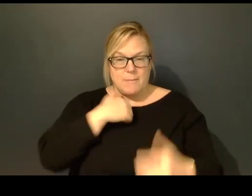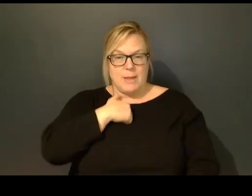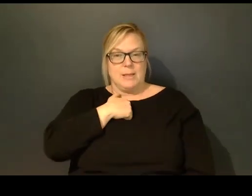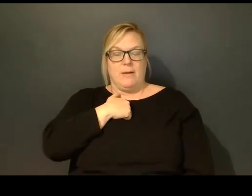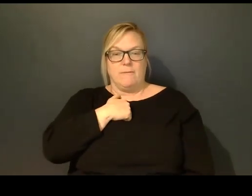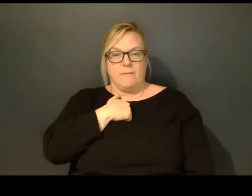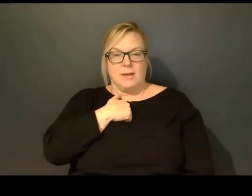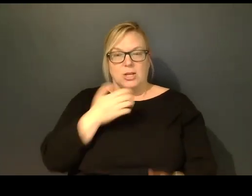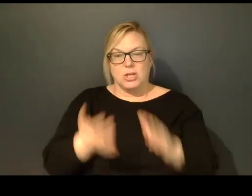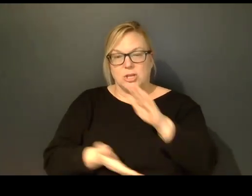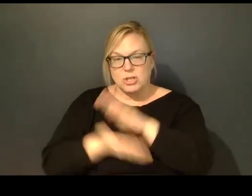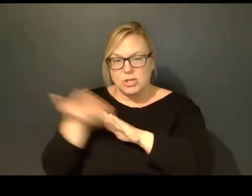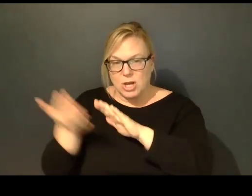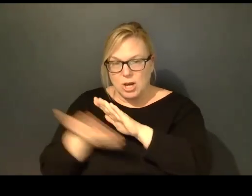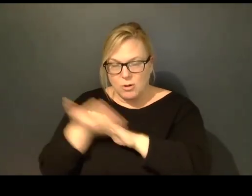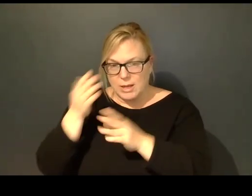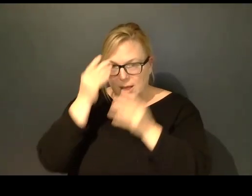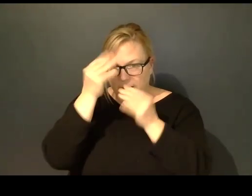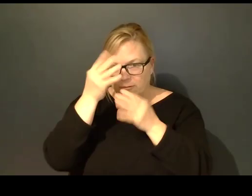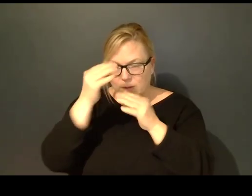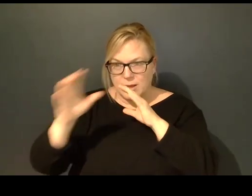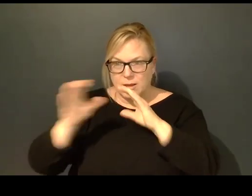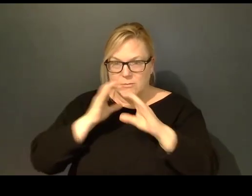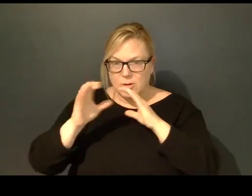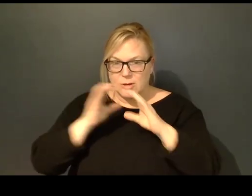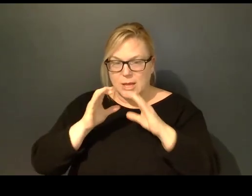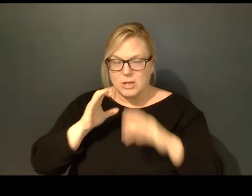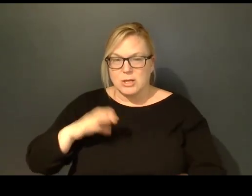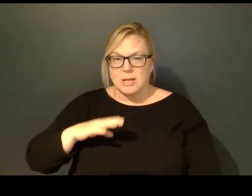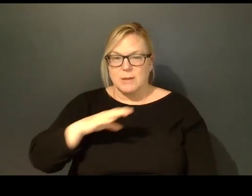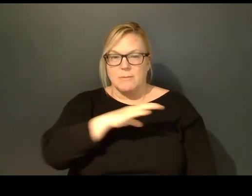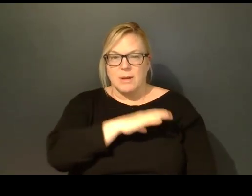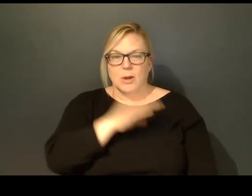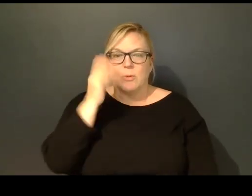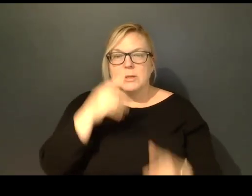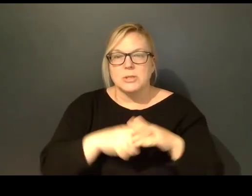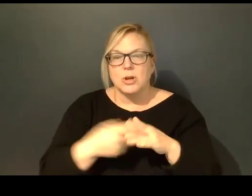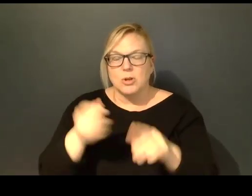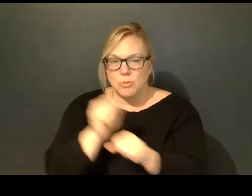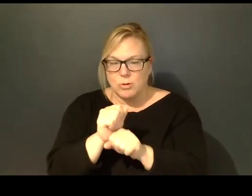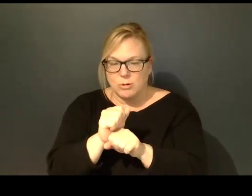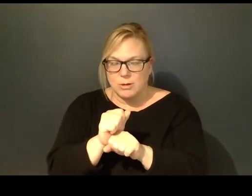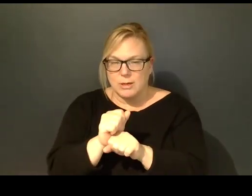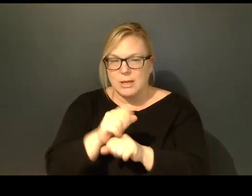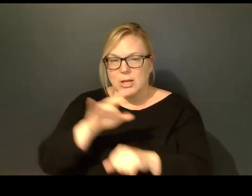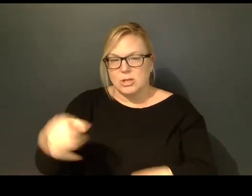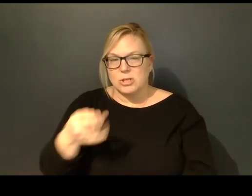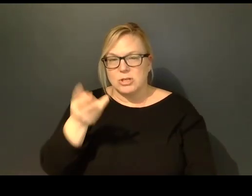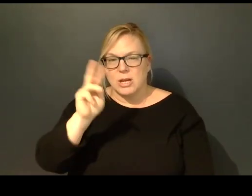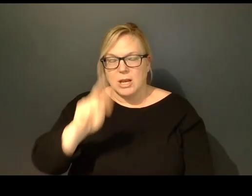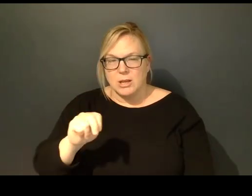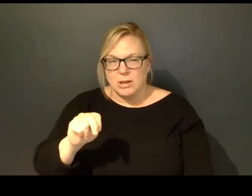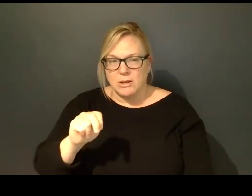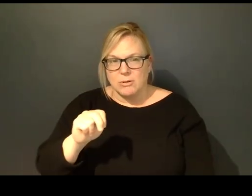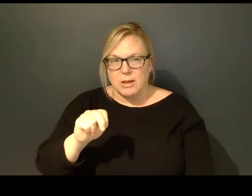the Information and Communication Standard Development Committee, which will begin its work in earnest in January and take about